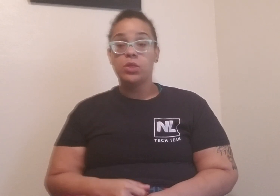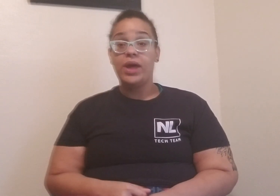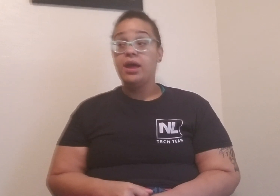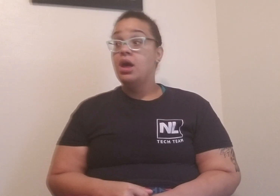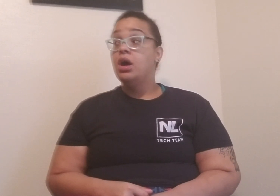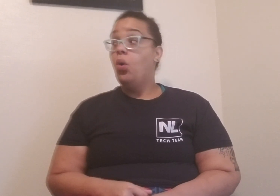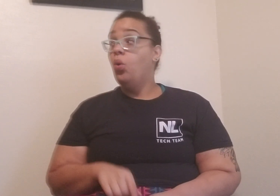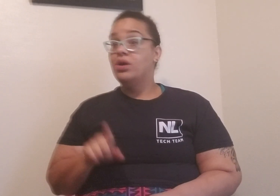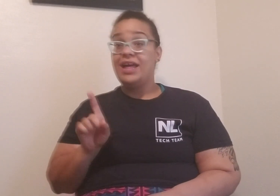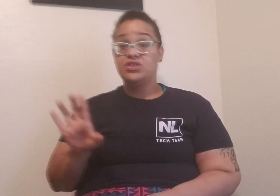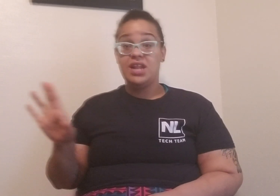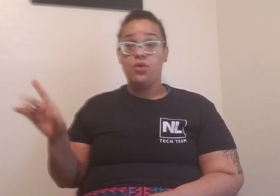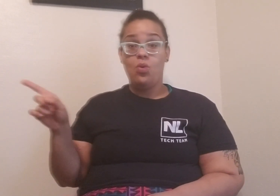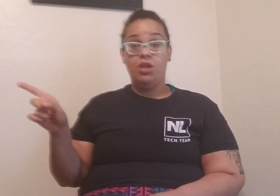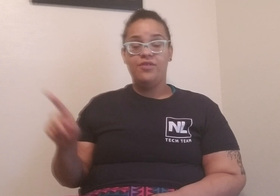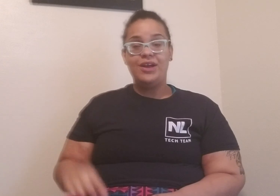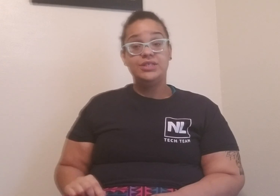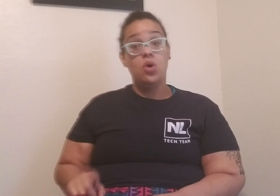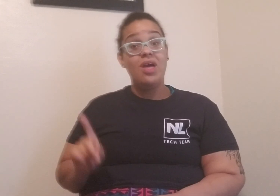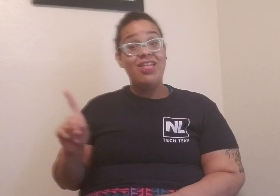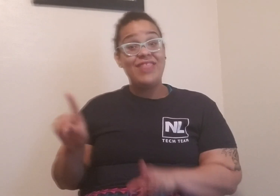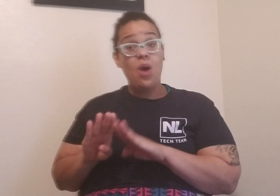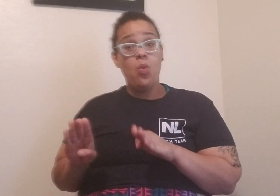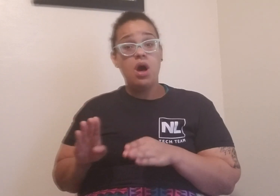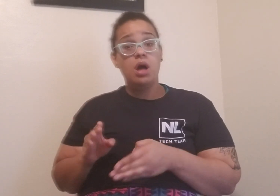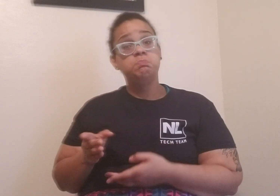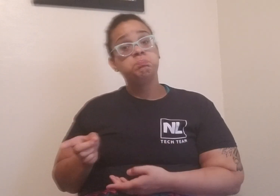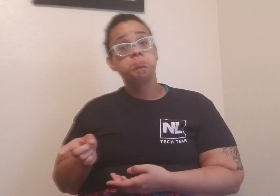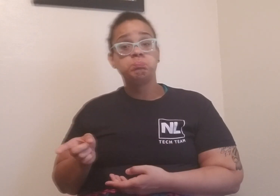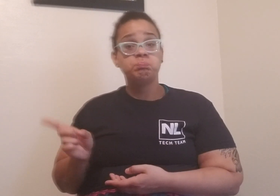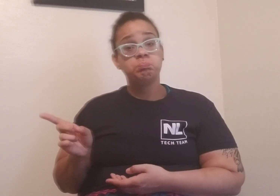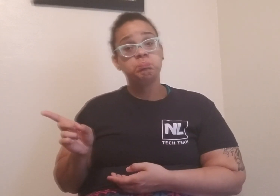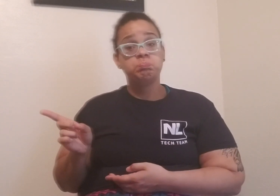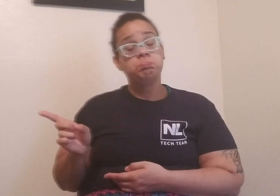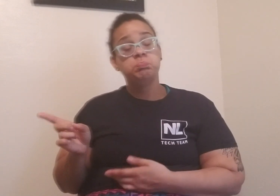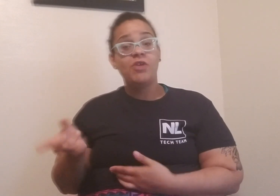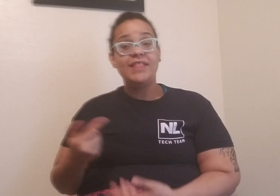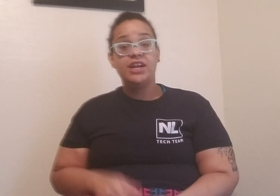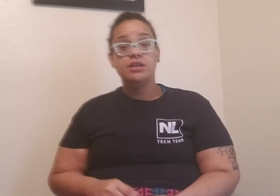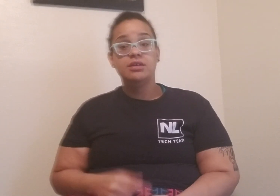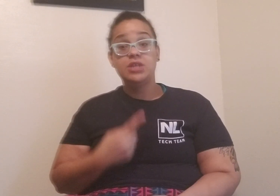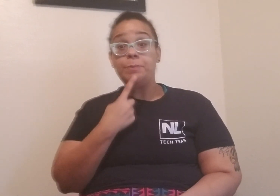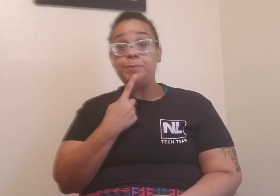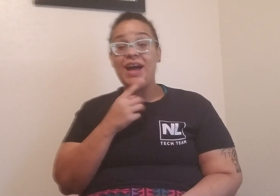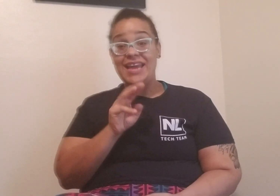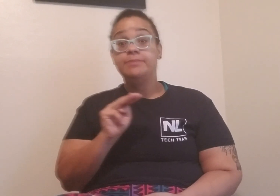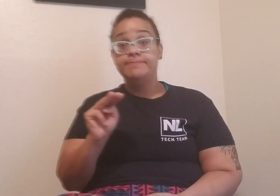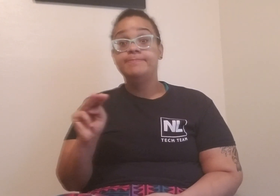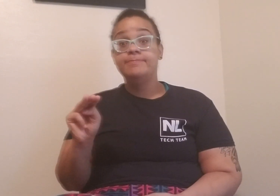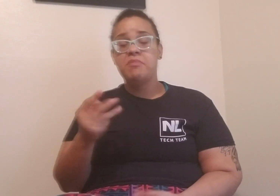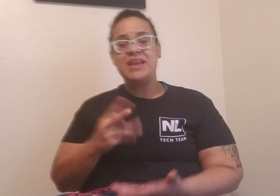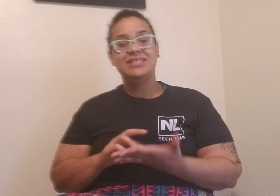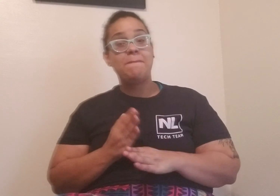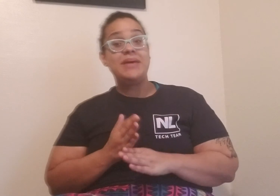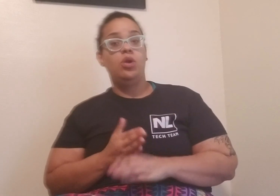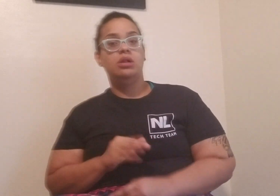okay, or like there's another wall over there, so that wall right there. So again, means middle.